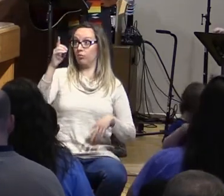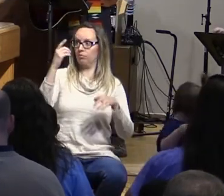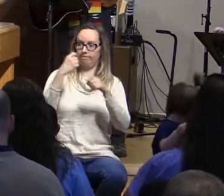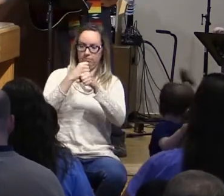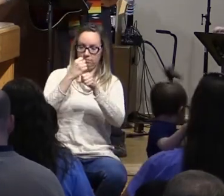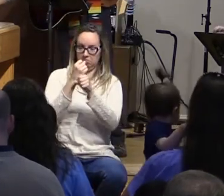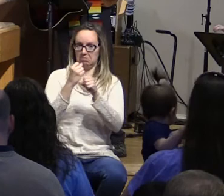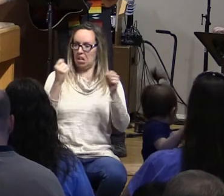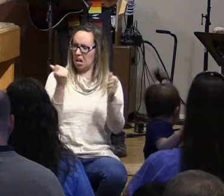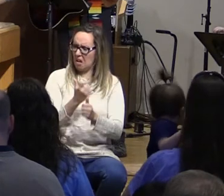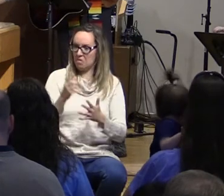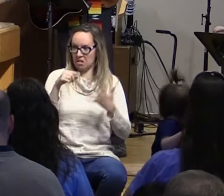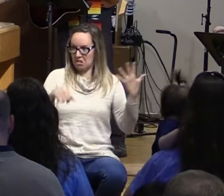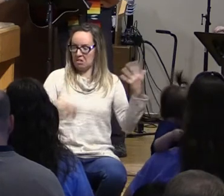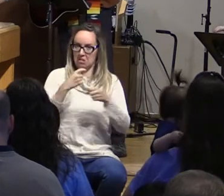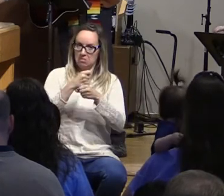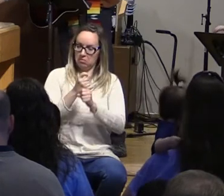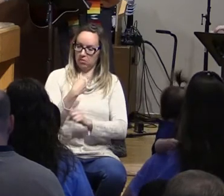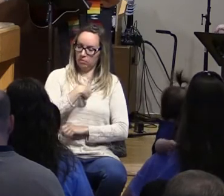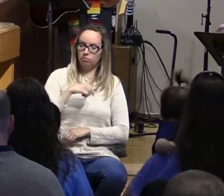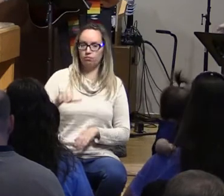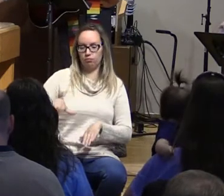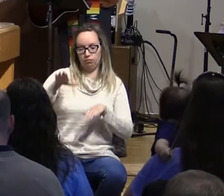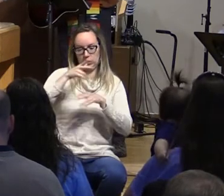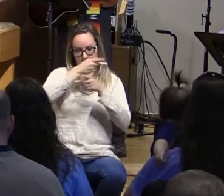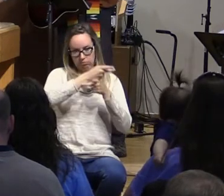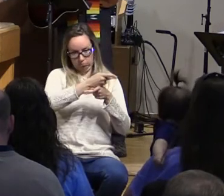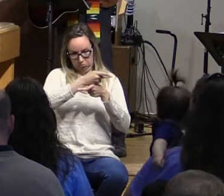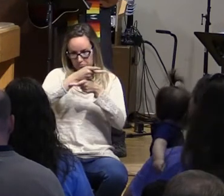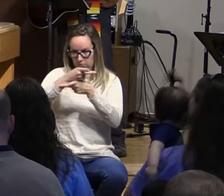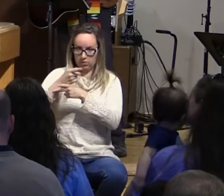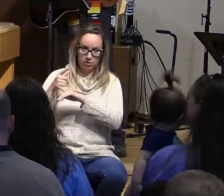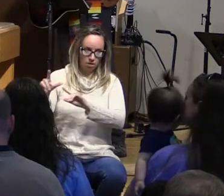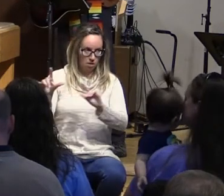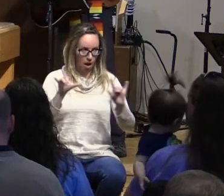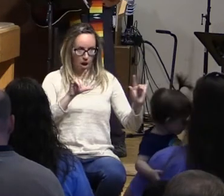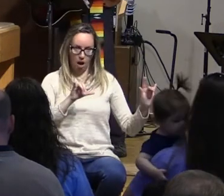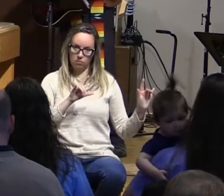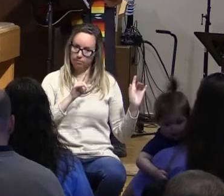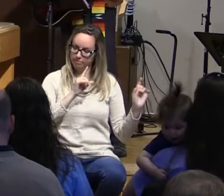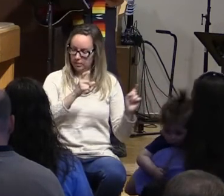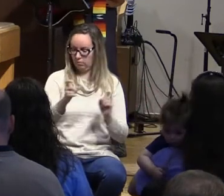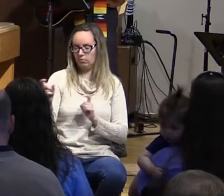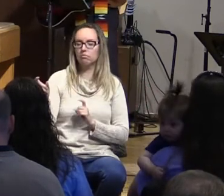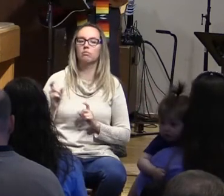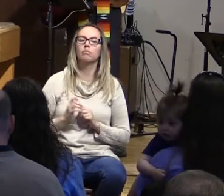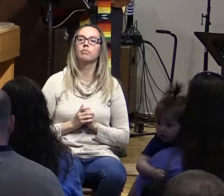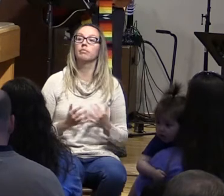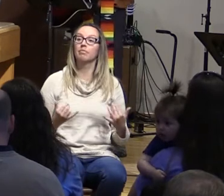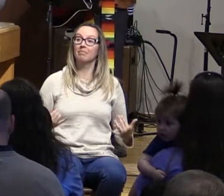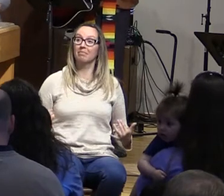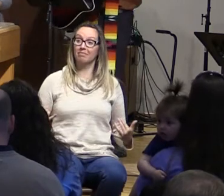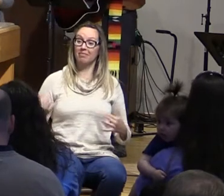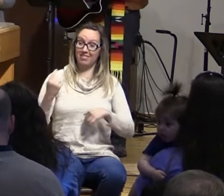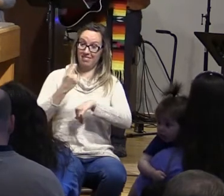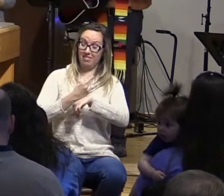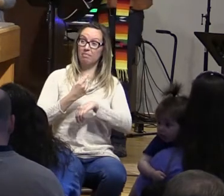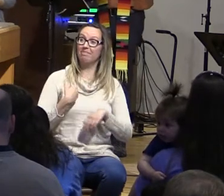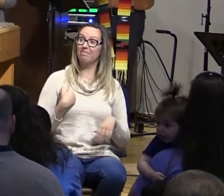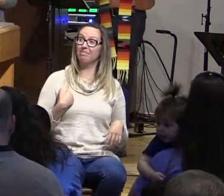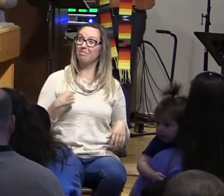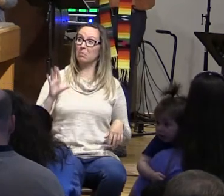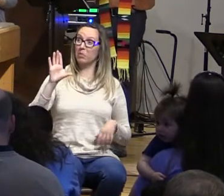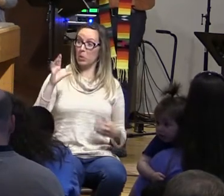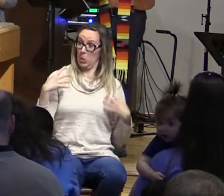Creation, who created us to care and to give and to love. We come to you today seeking